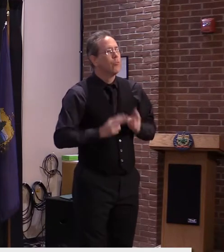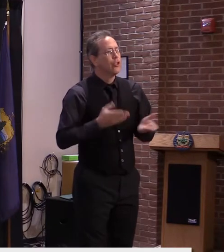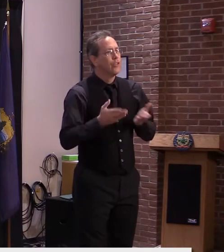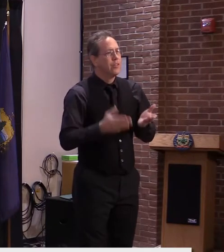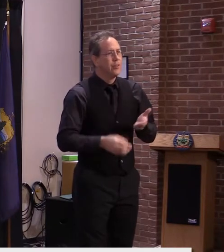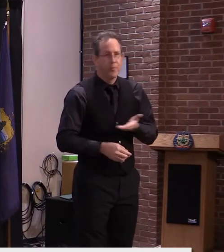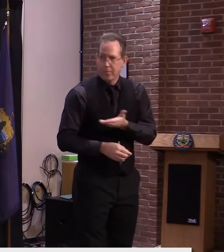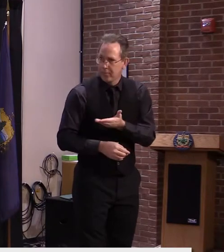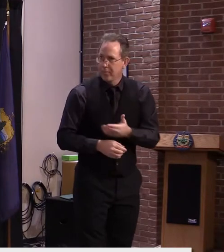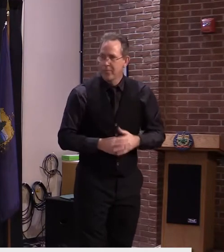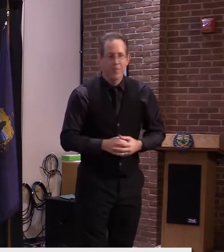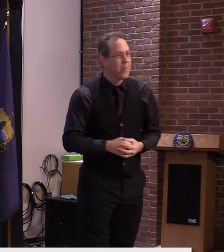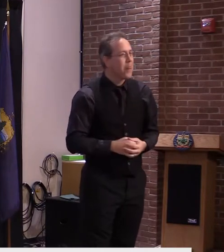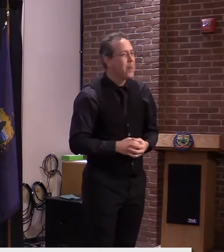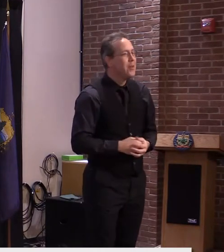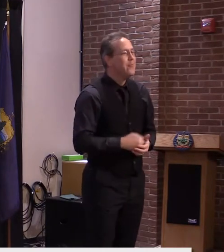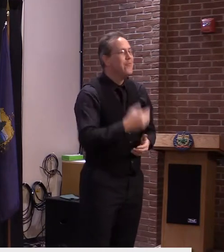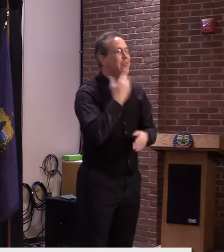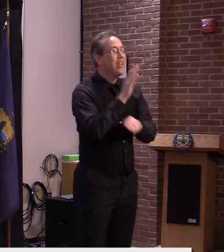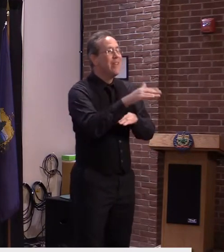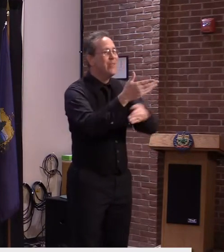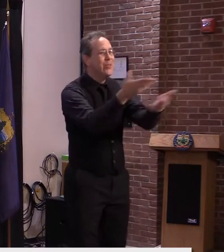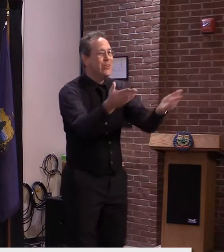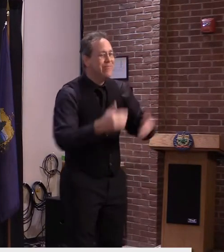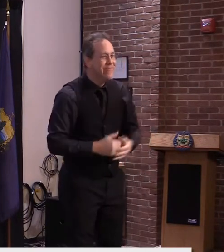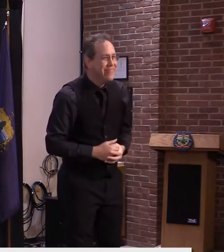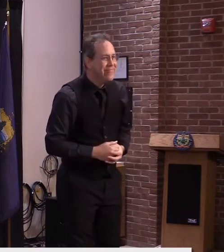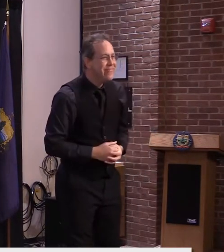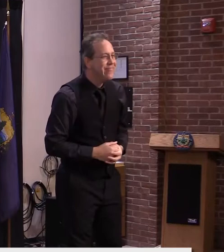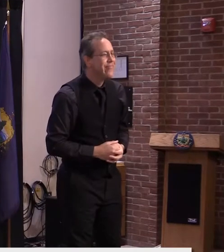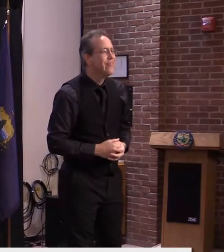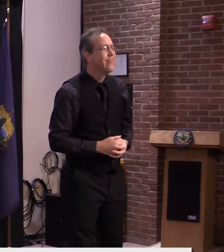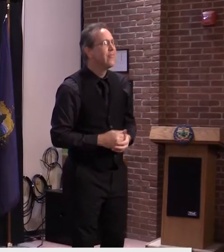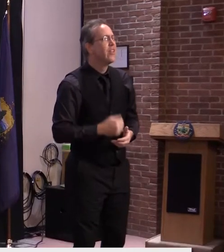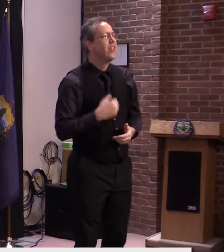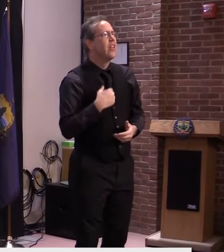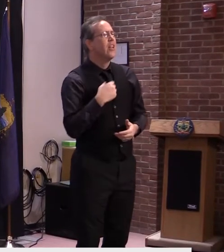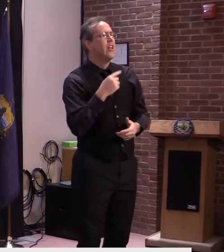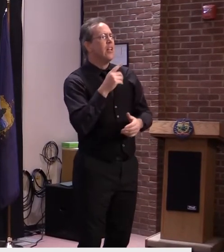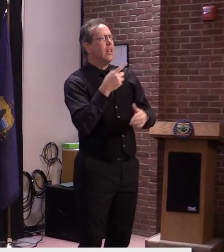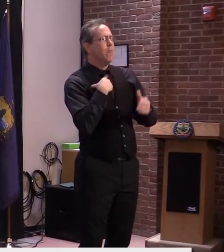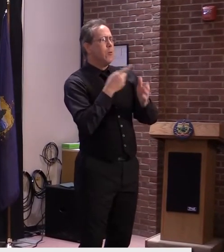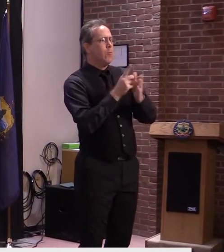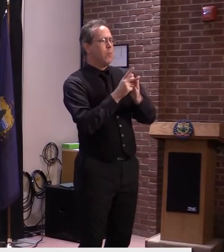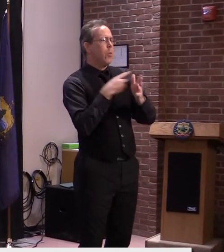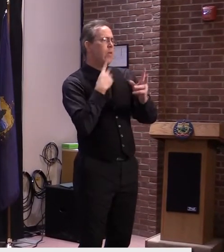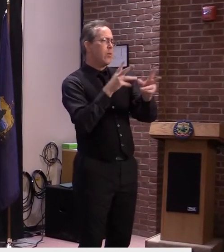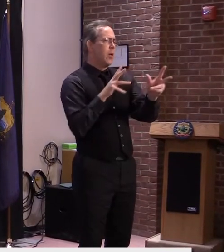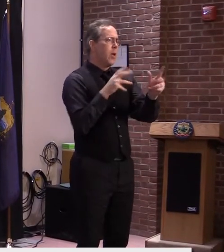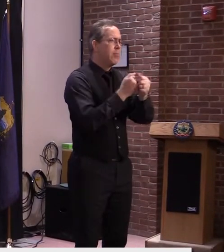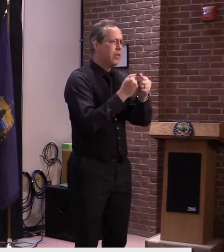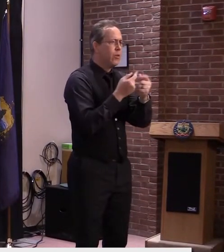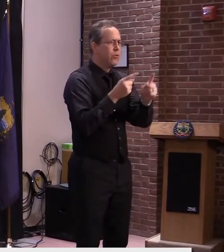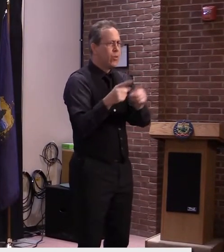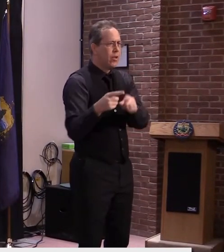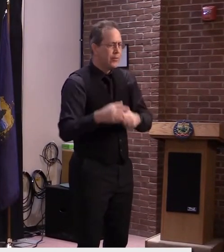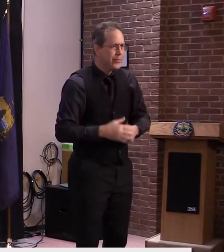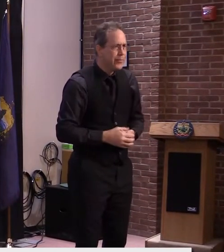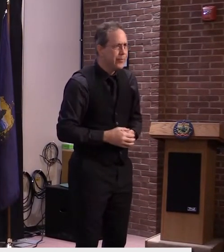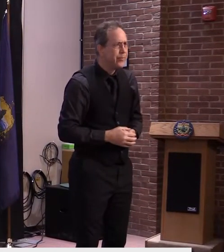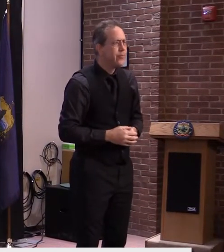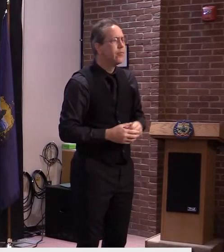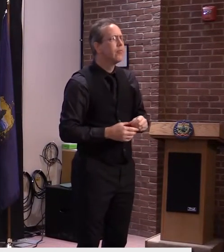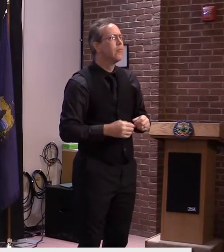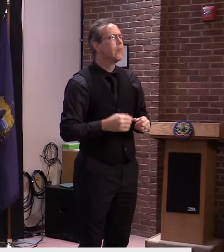Good afternoon, everyone. Momentarily, I'll give an update on our usual COVID-19 topics. But before